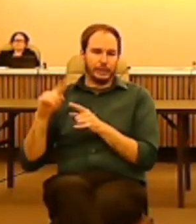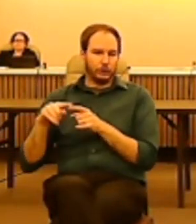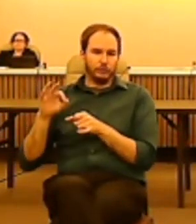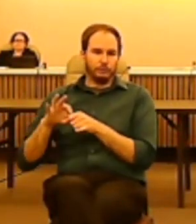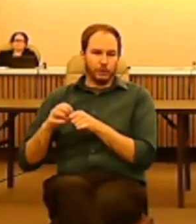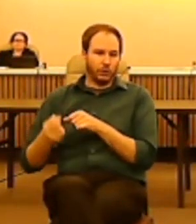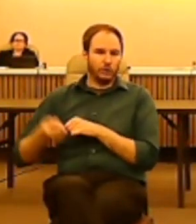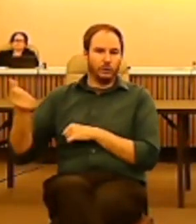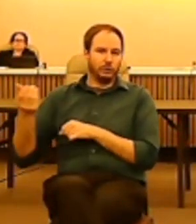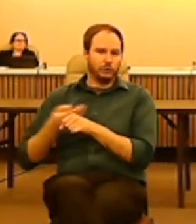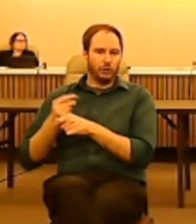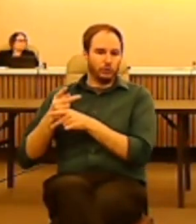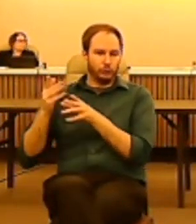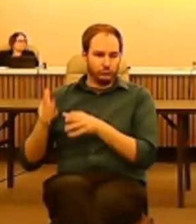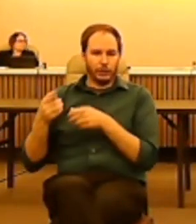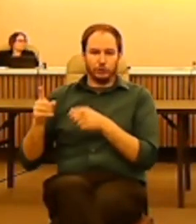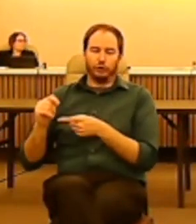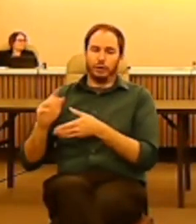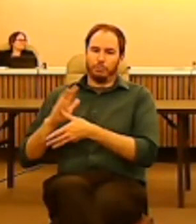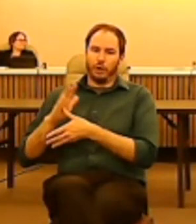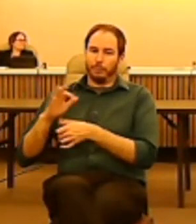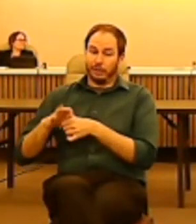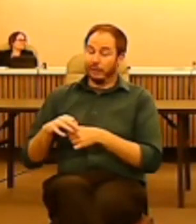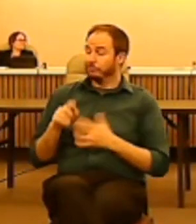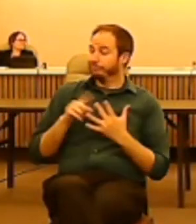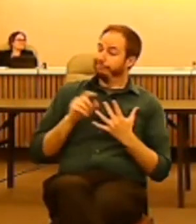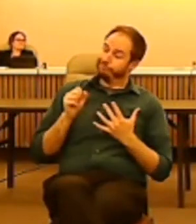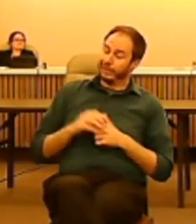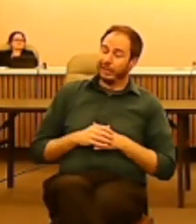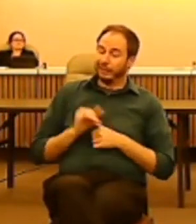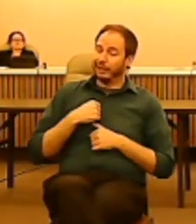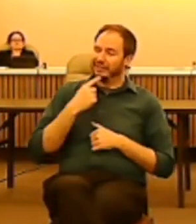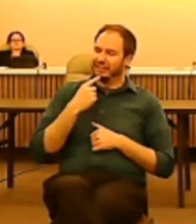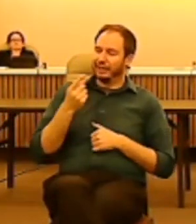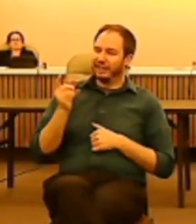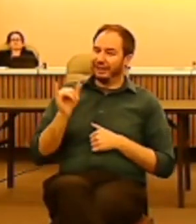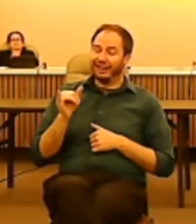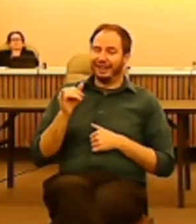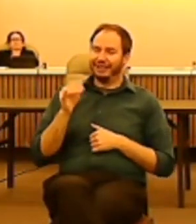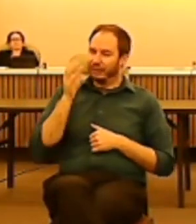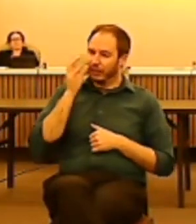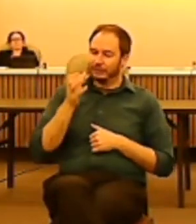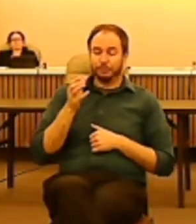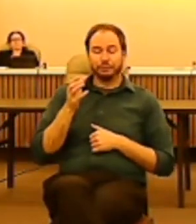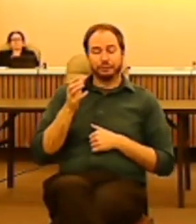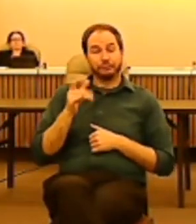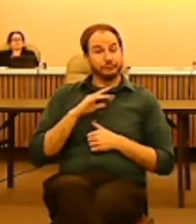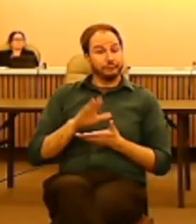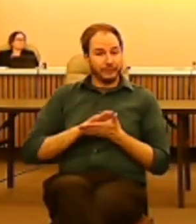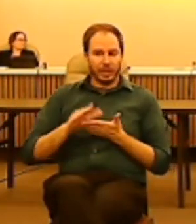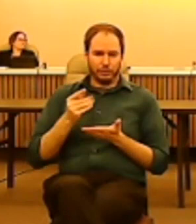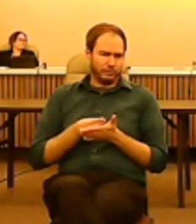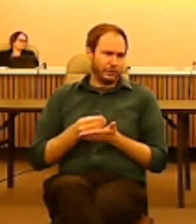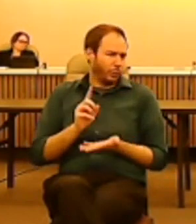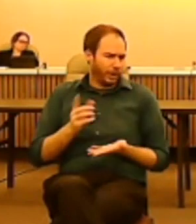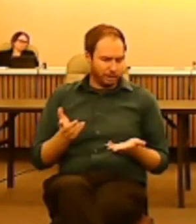incumbent supervisor in the primary. Yeah, it's just like I said, it's one of those that, so one of the things we are looking